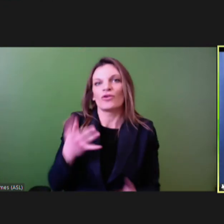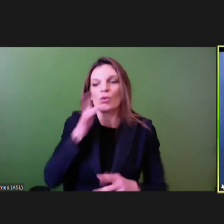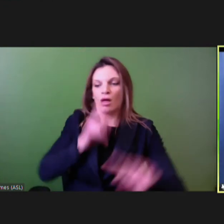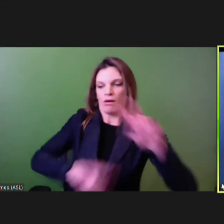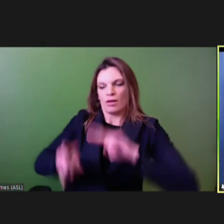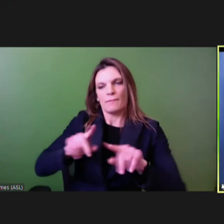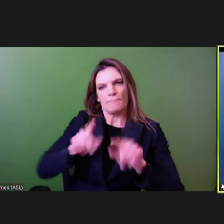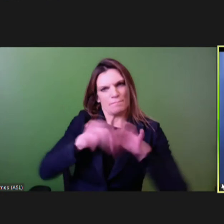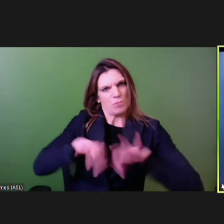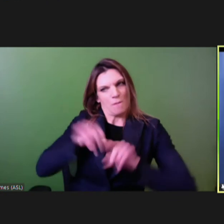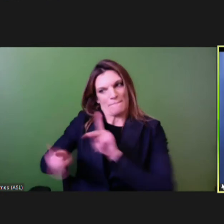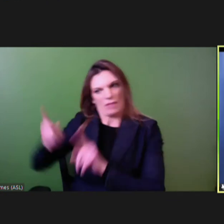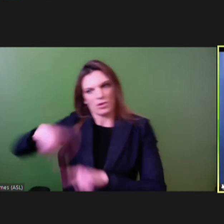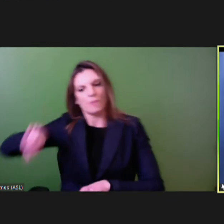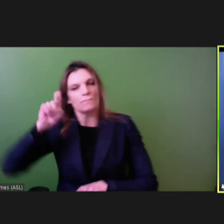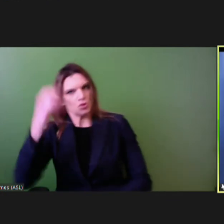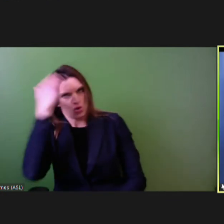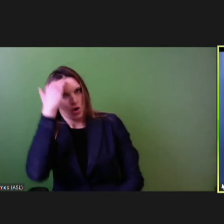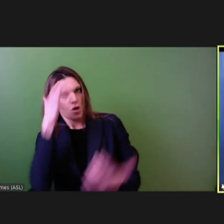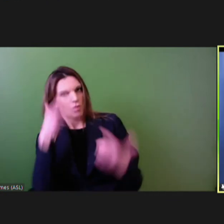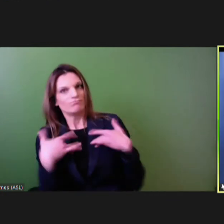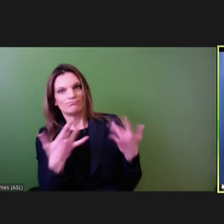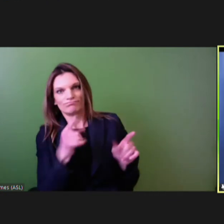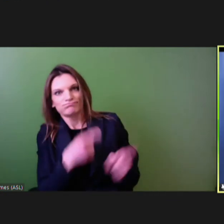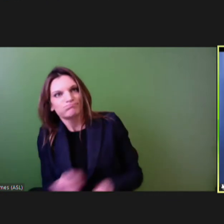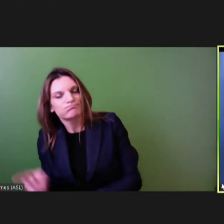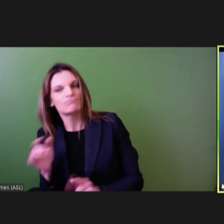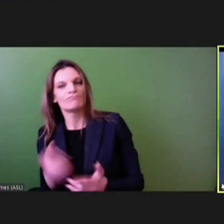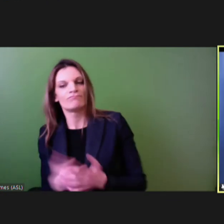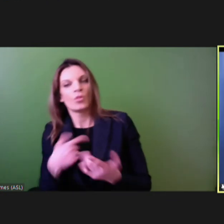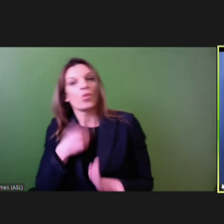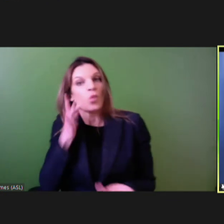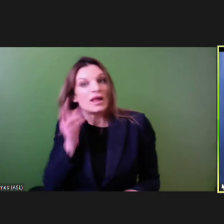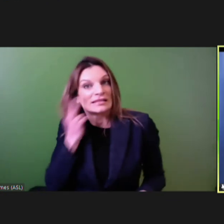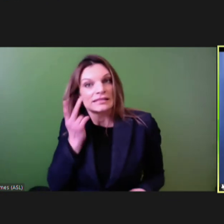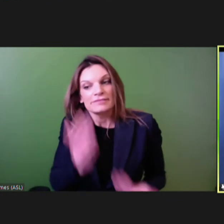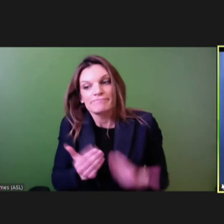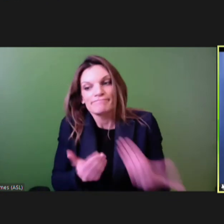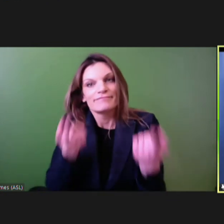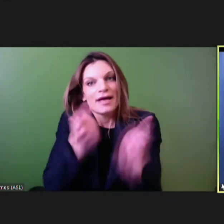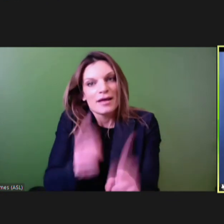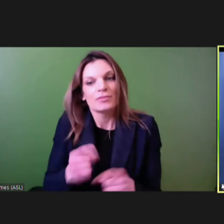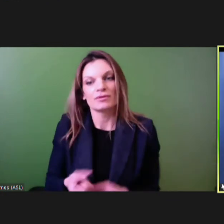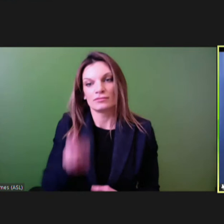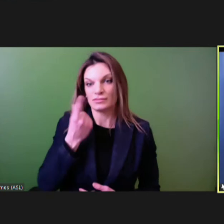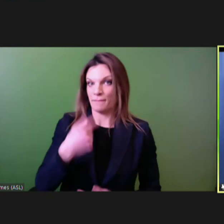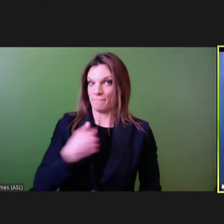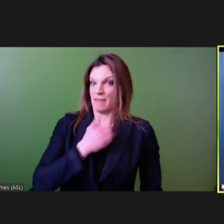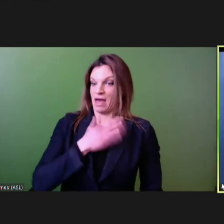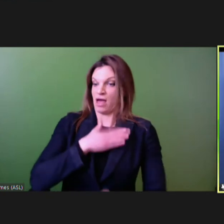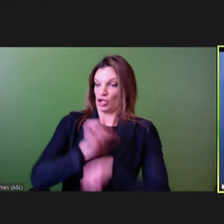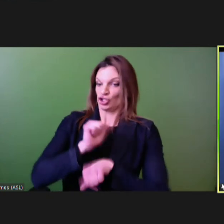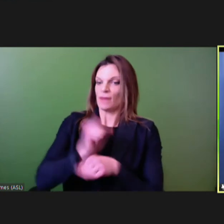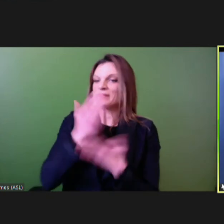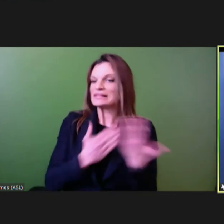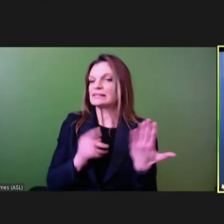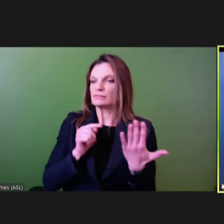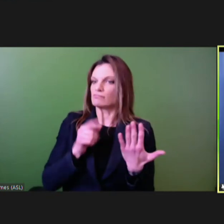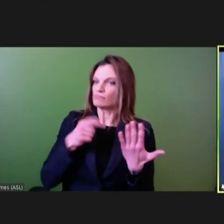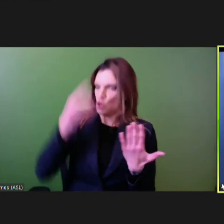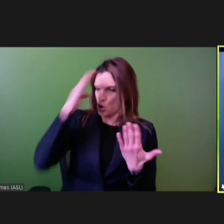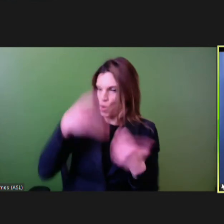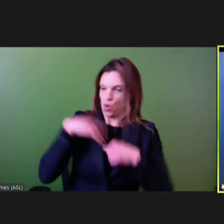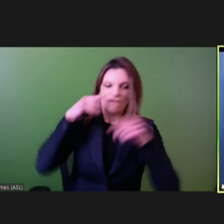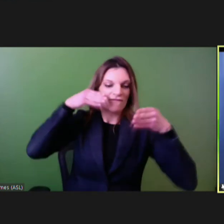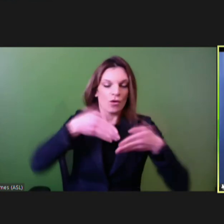ways to voters. And you know, we'll see how that develops. And some of that is really outside of my role as Secretary of State, which is again to focus